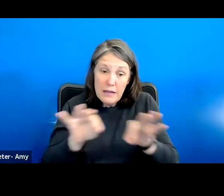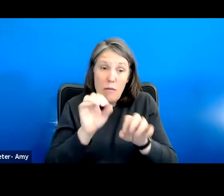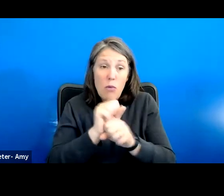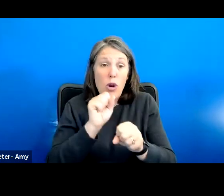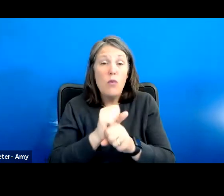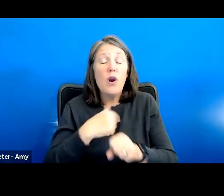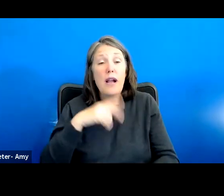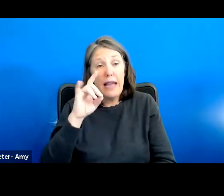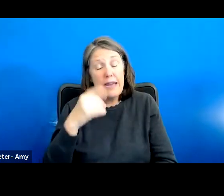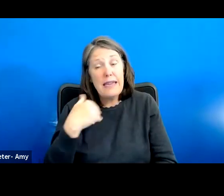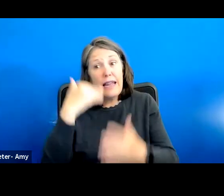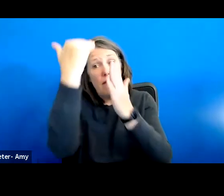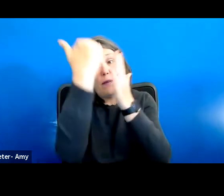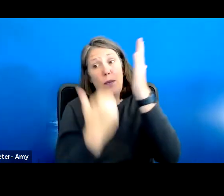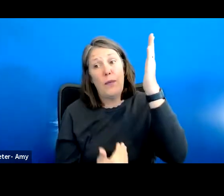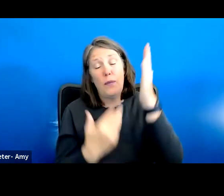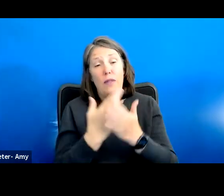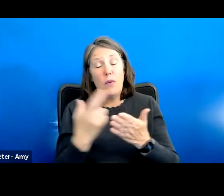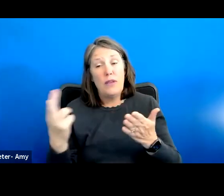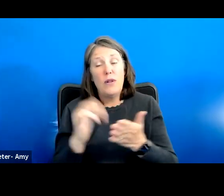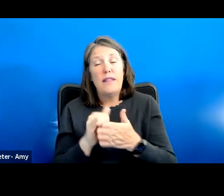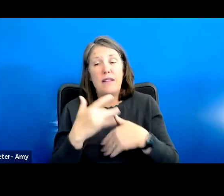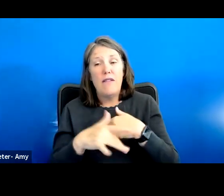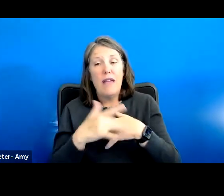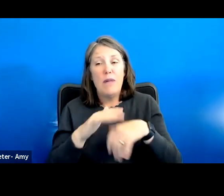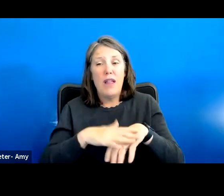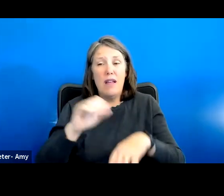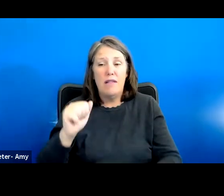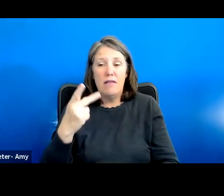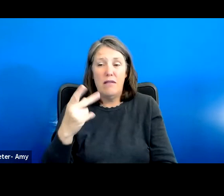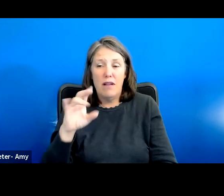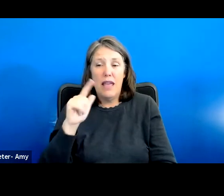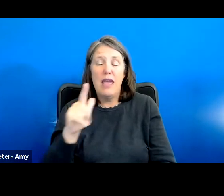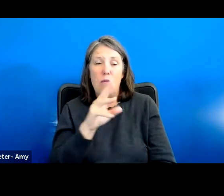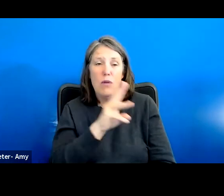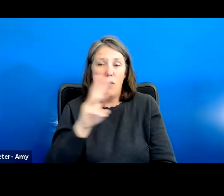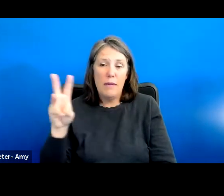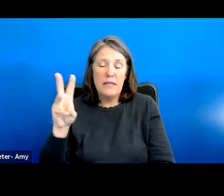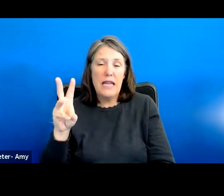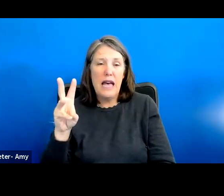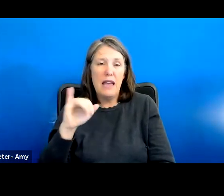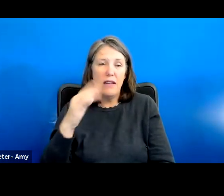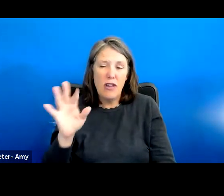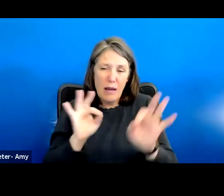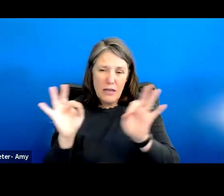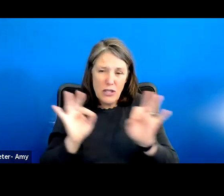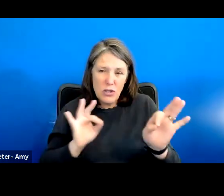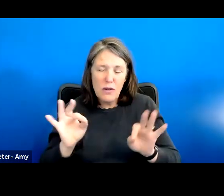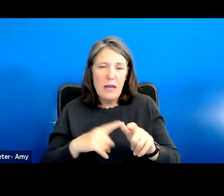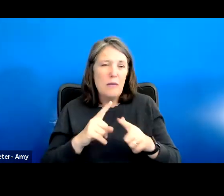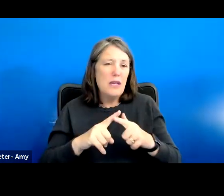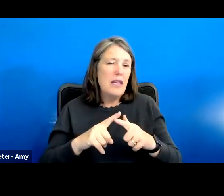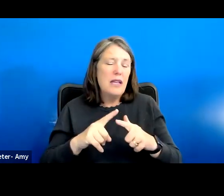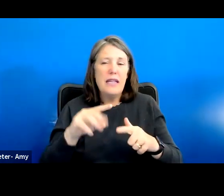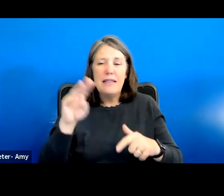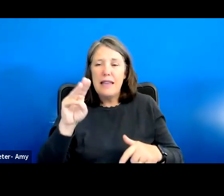did have a list of our resources. These are available on the April website. Job descriptions,